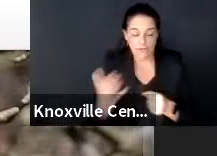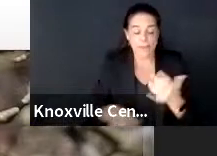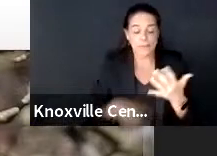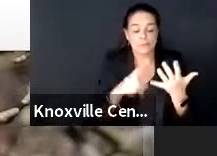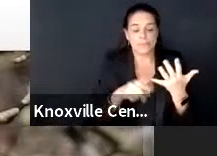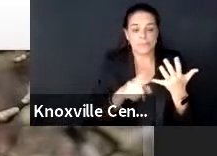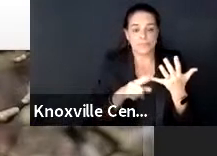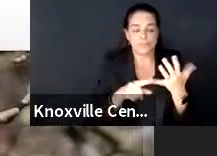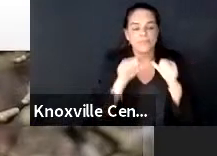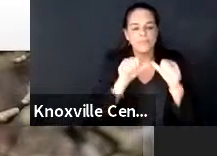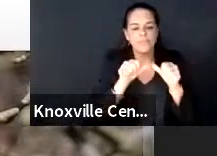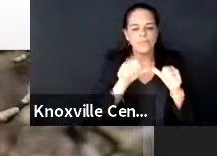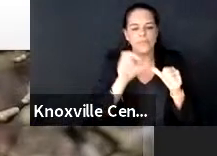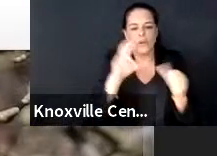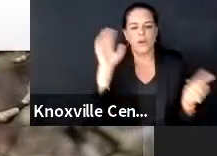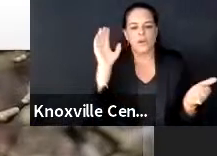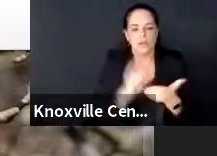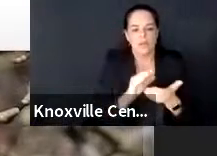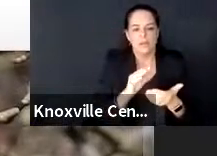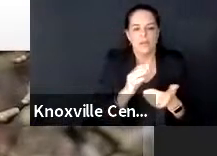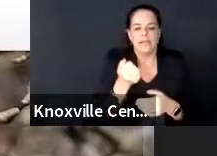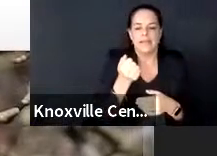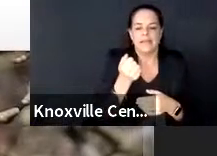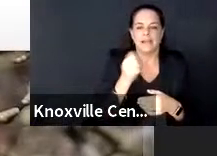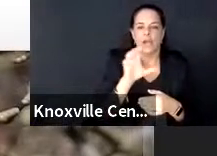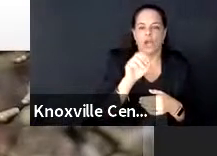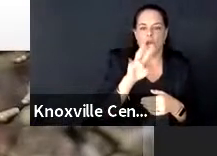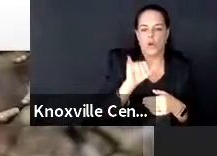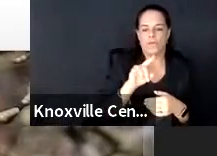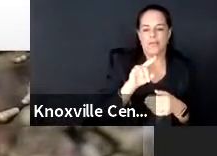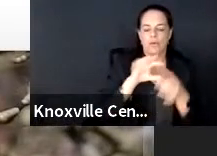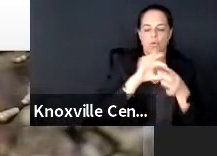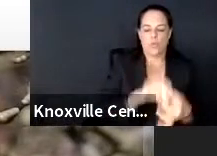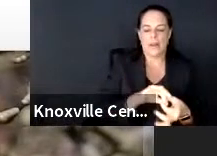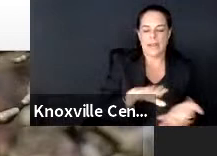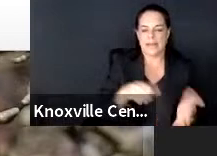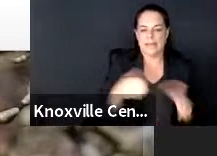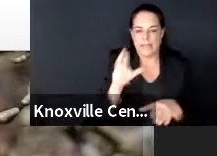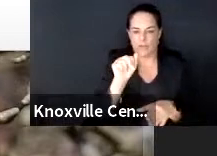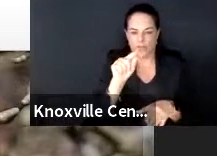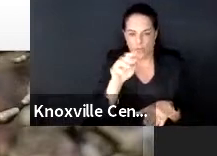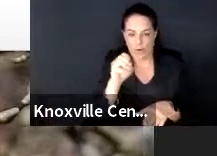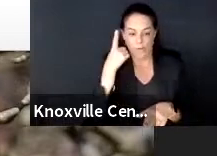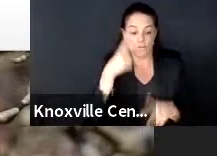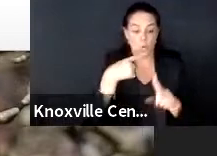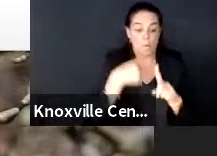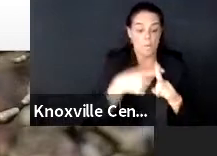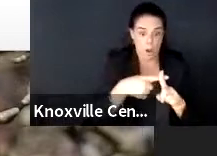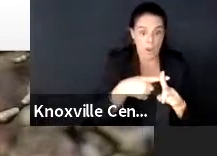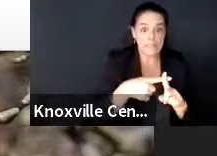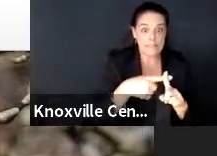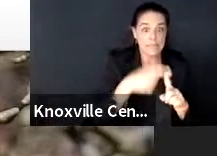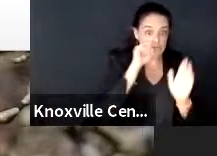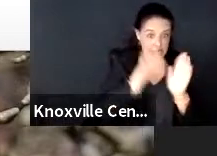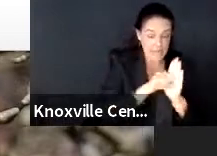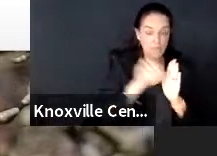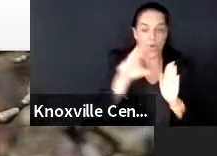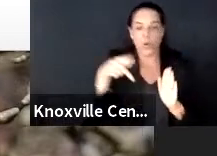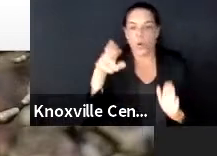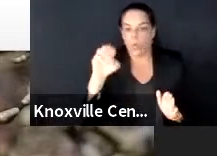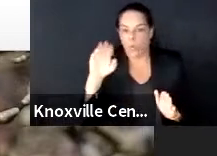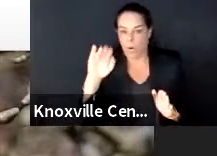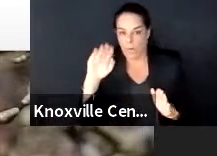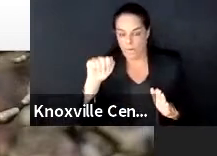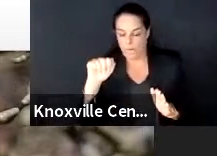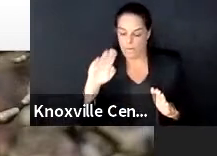benchmark, sustained or decreased COVID-19 related death rate for identified positive or probable cases. For this benchmark, we use a graph